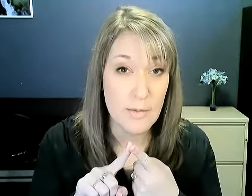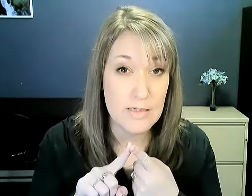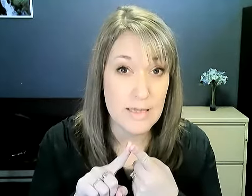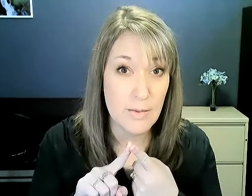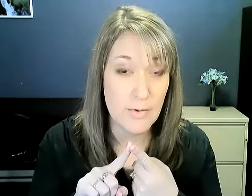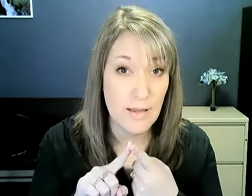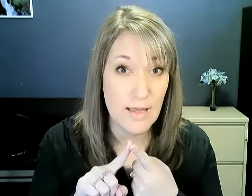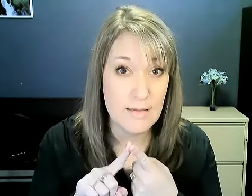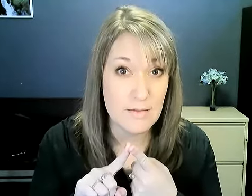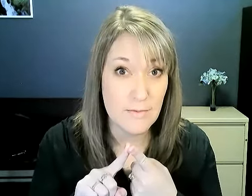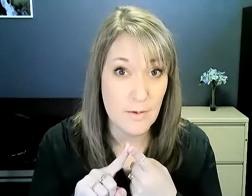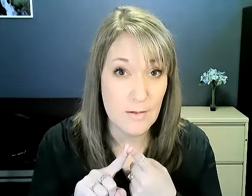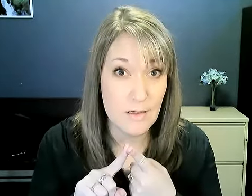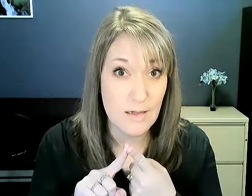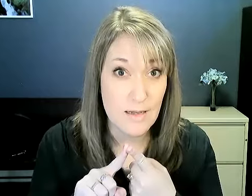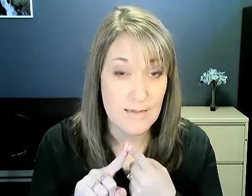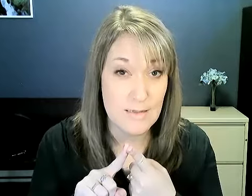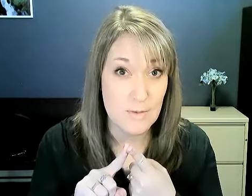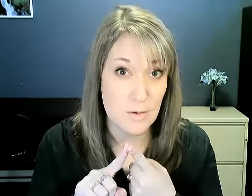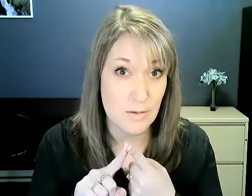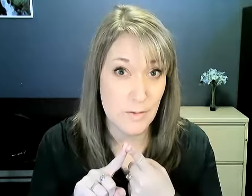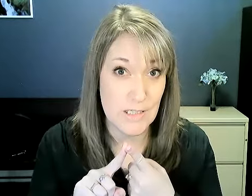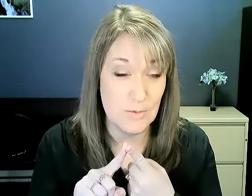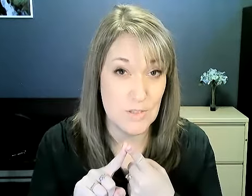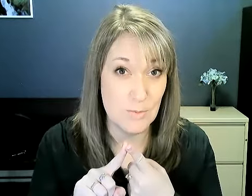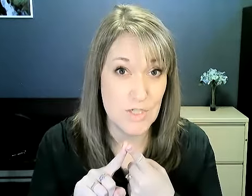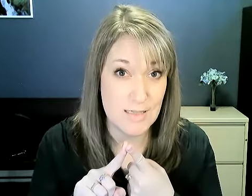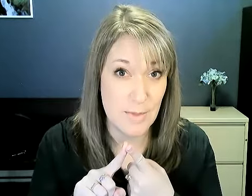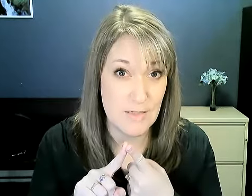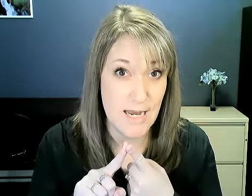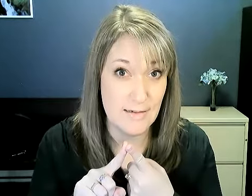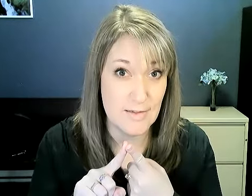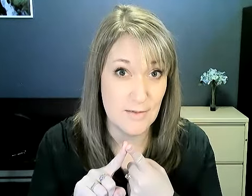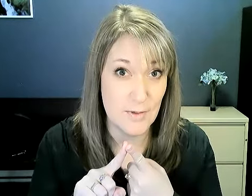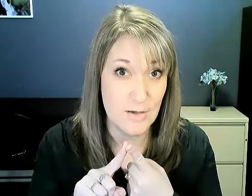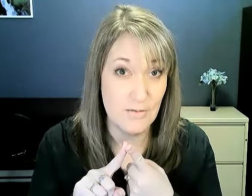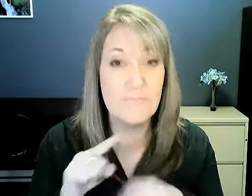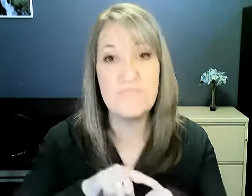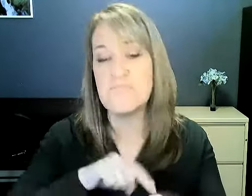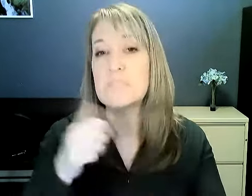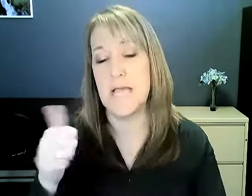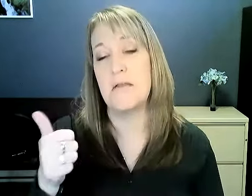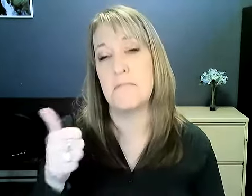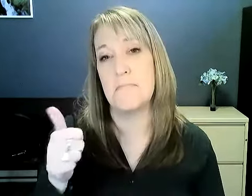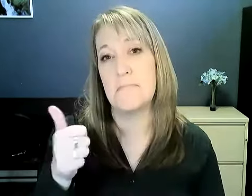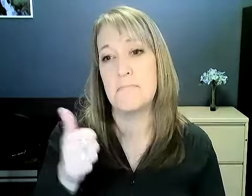Eyebrows up, head tilted forward, because it's a rhetorical question, which I'm just about to answer for you. 10